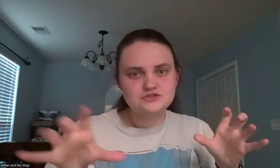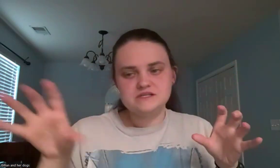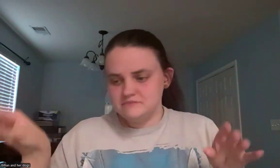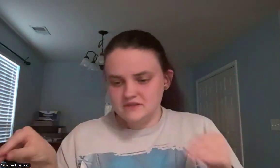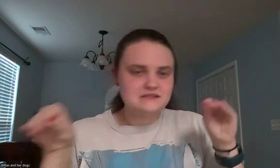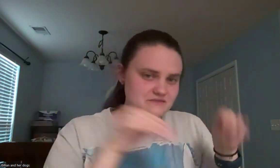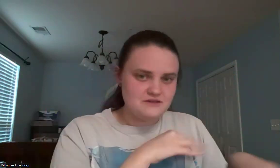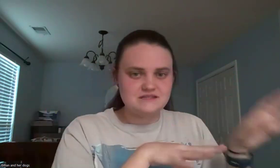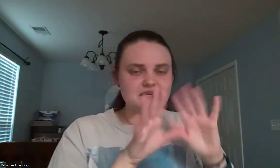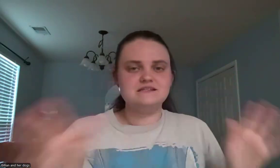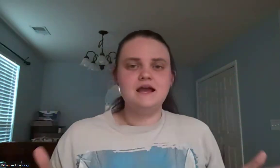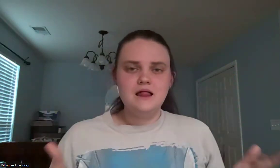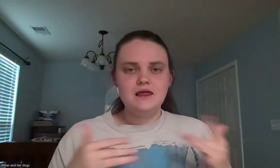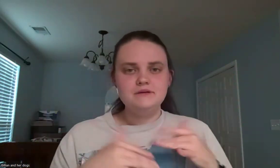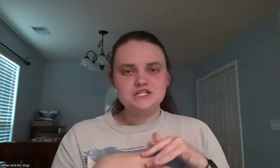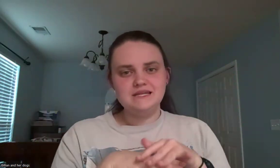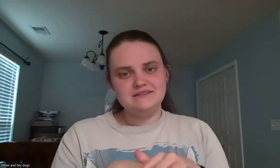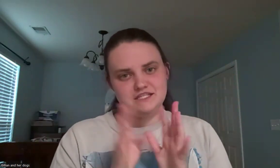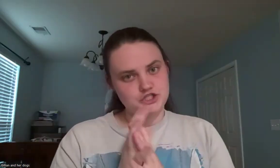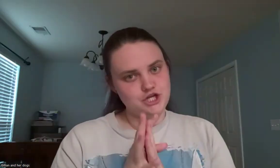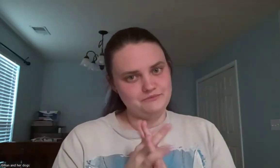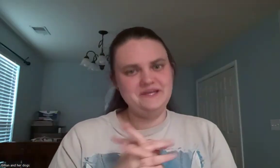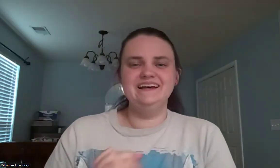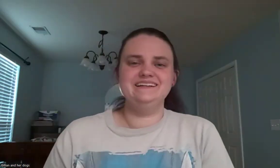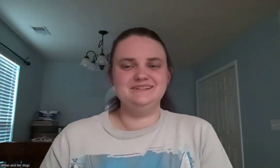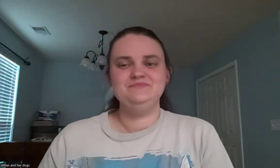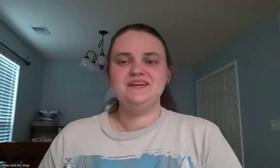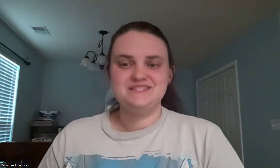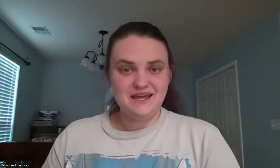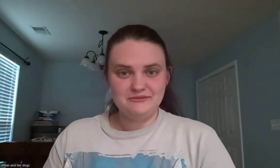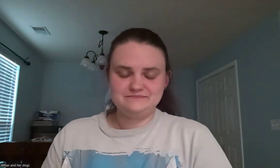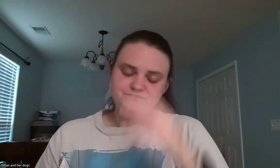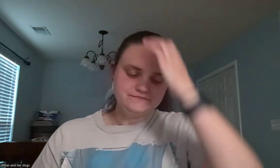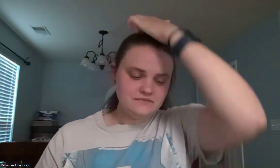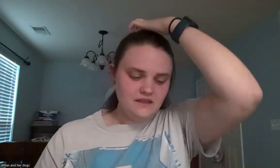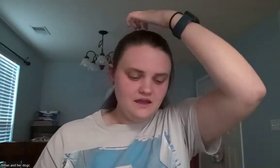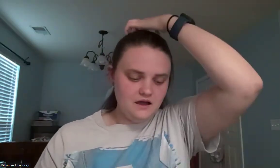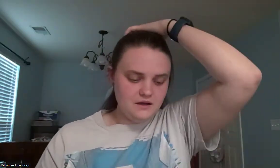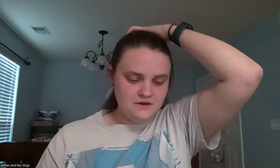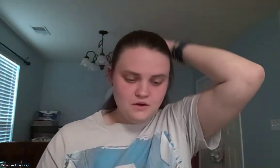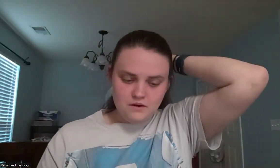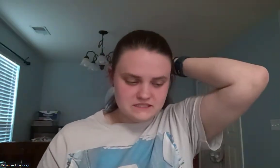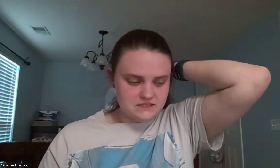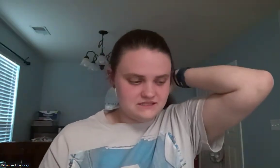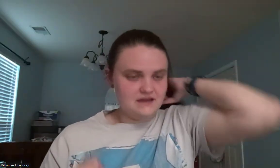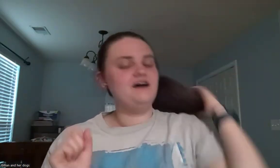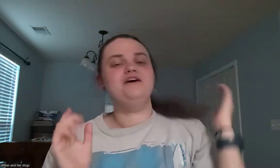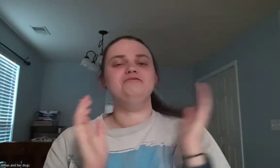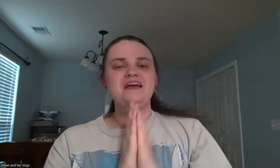and millions and thousands. I was like, let me just blend this and show. So, what was I gonna say? Oh, I